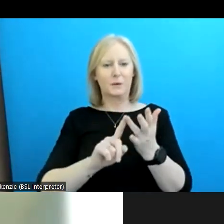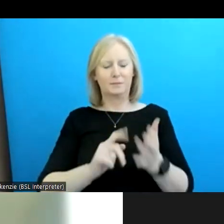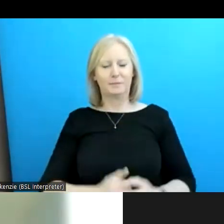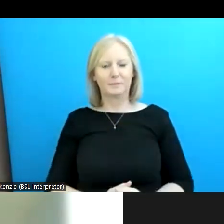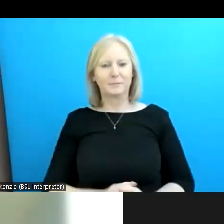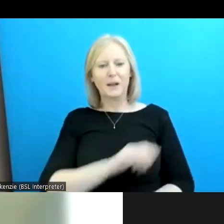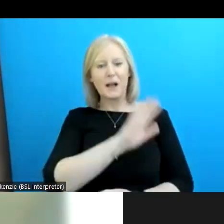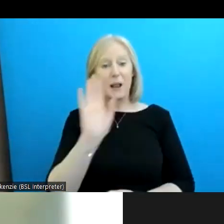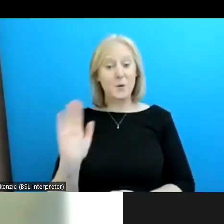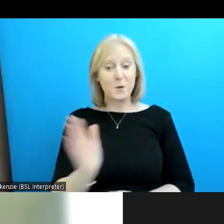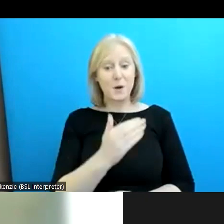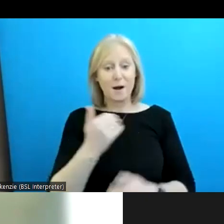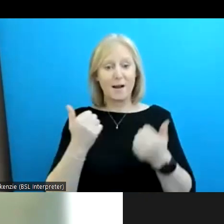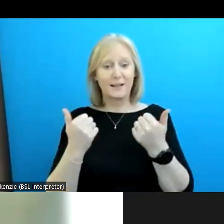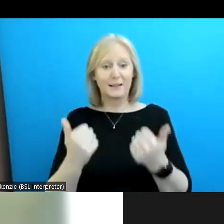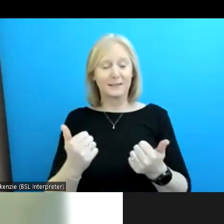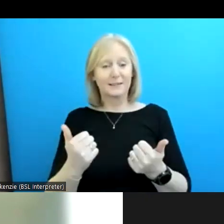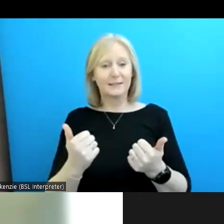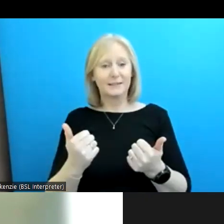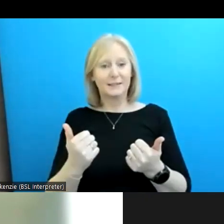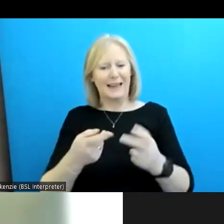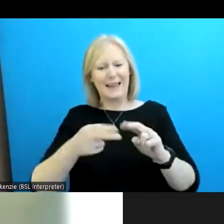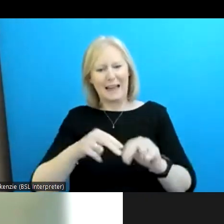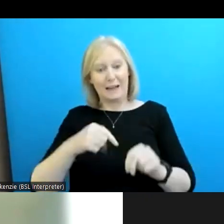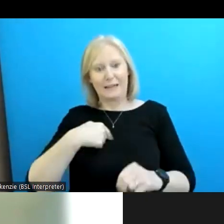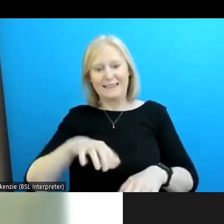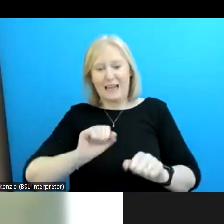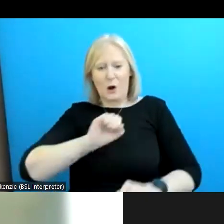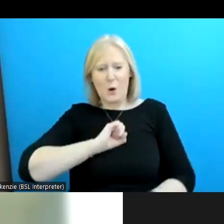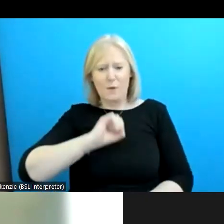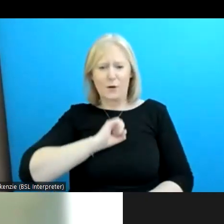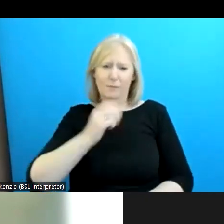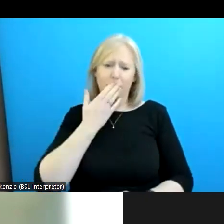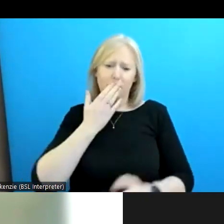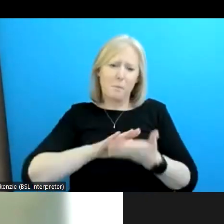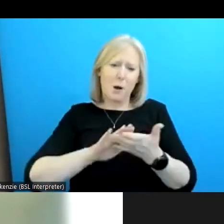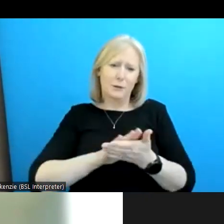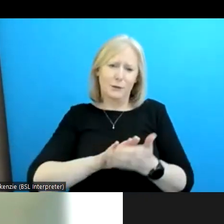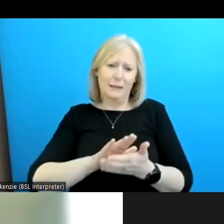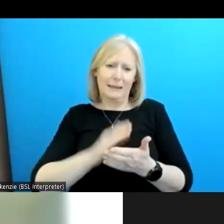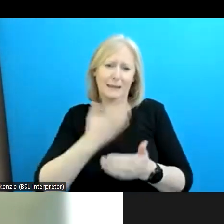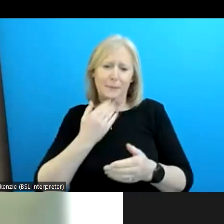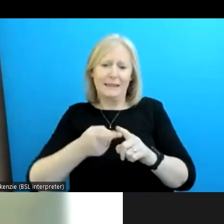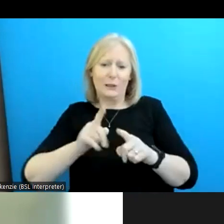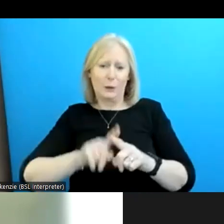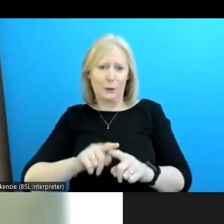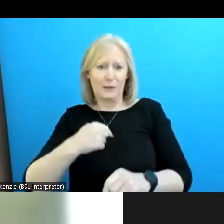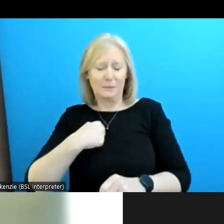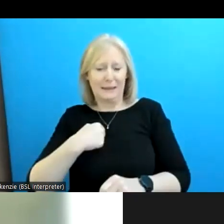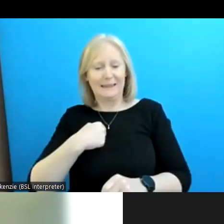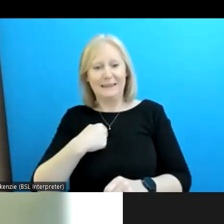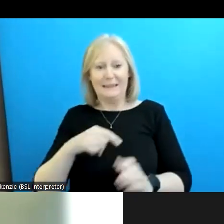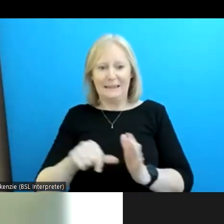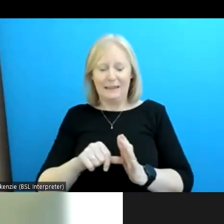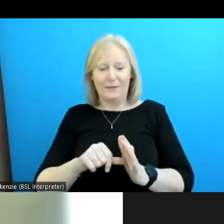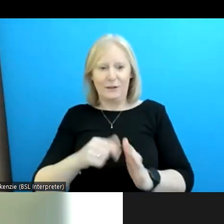Hello, everyone. If I do start coughing, I do apologise. Please excuse me. I'm having difficulty controlling it, so I've